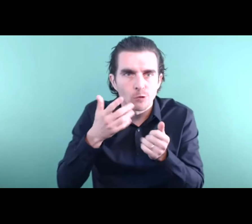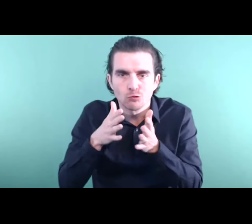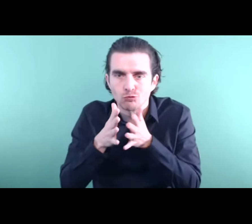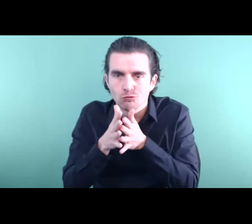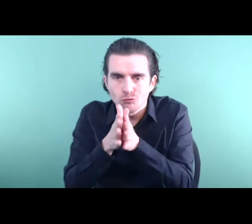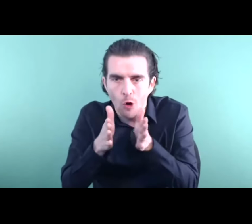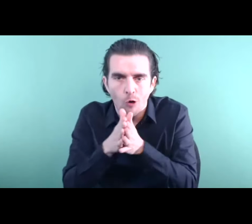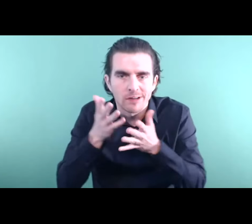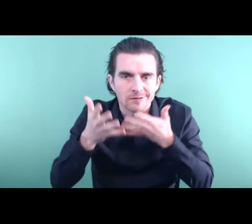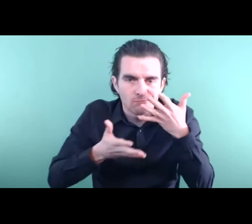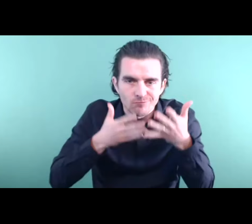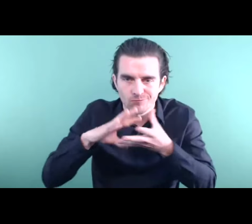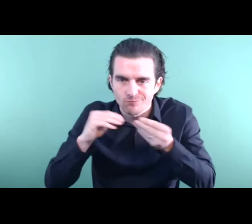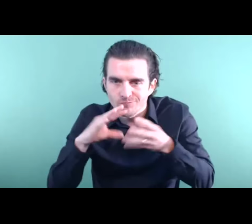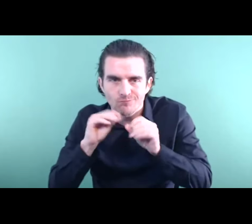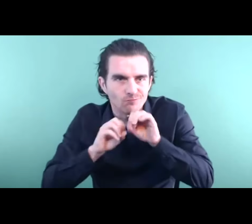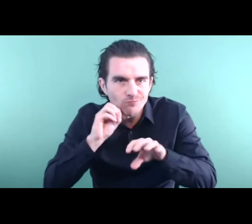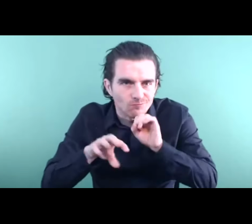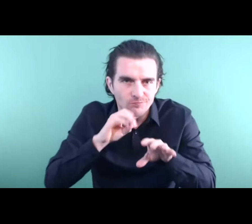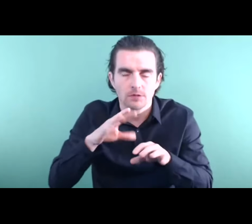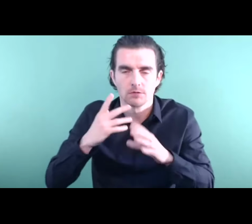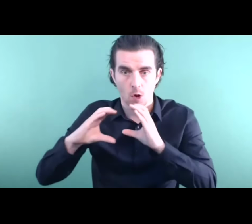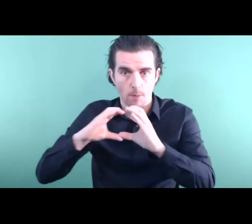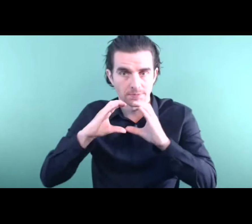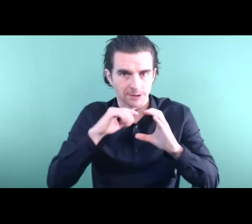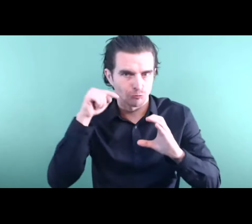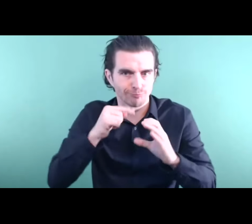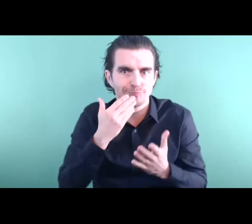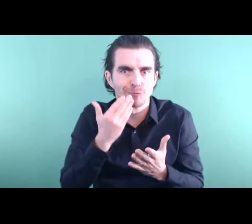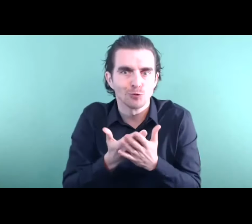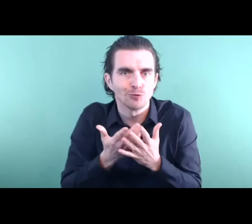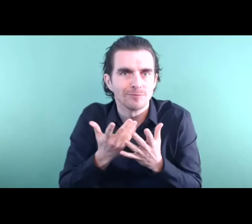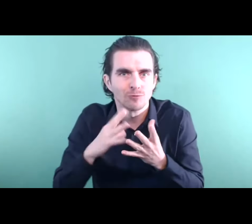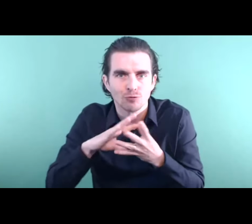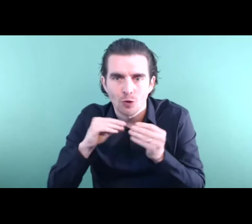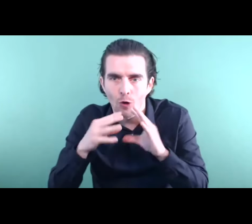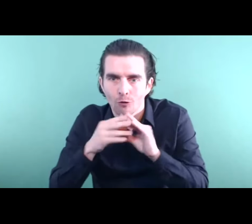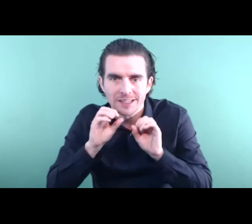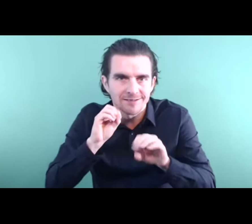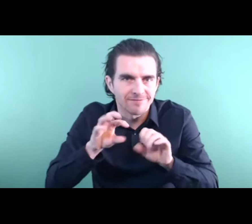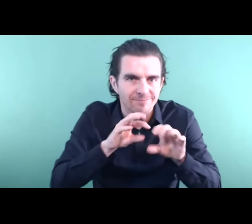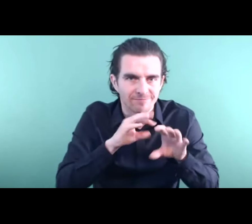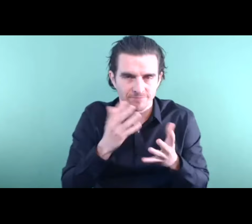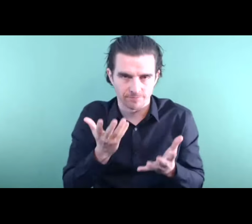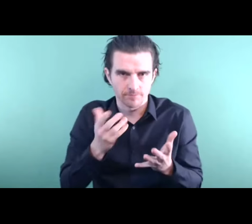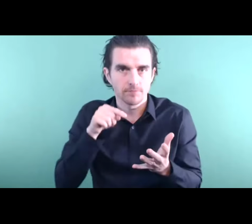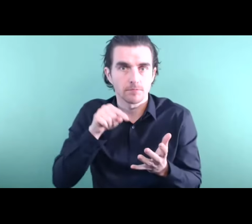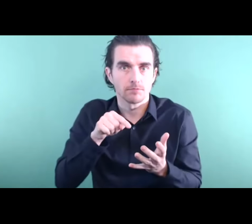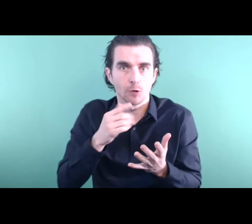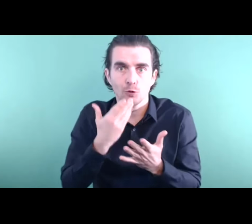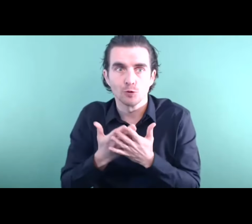is new phenomena, unknown problems, dangers like the corona